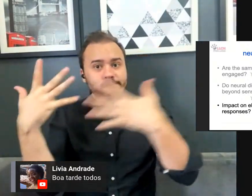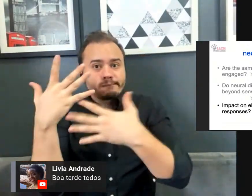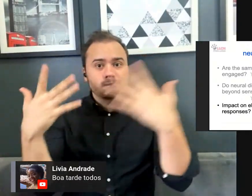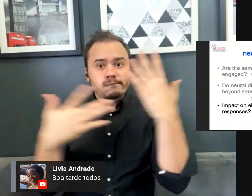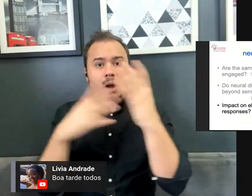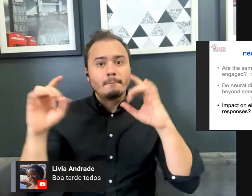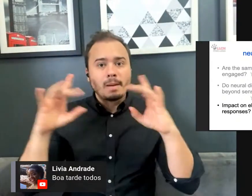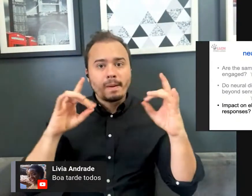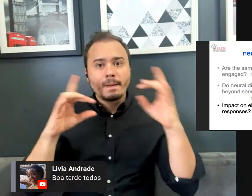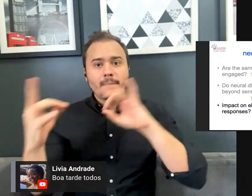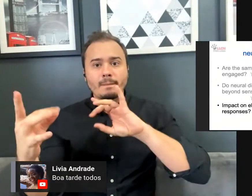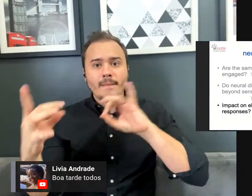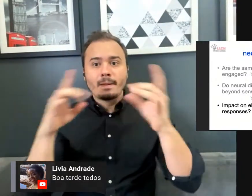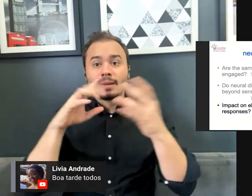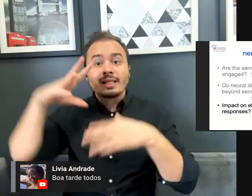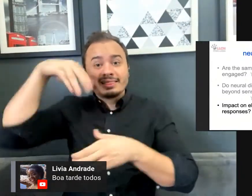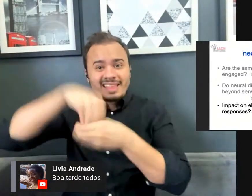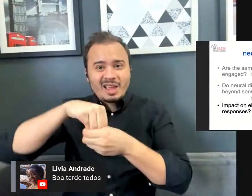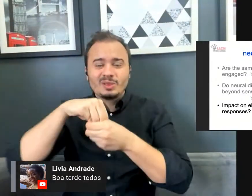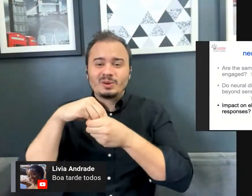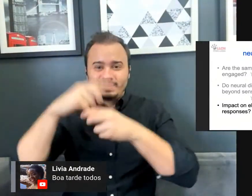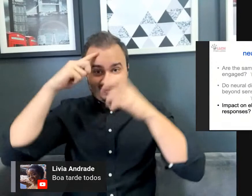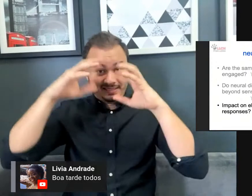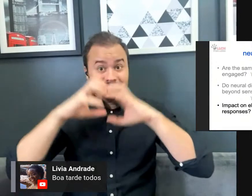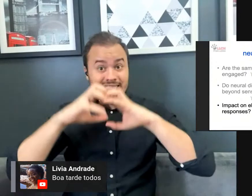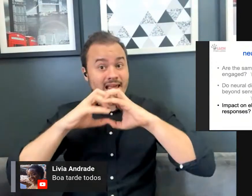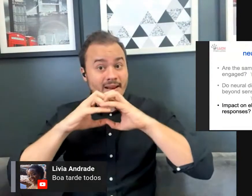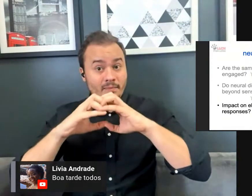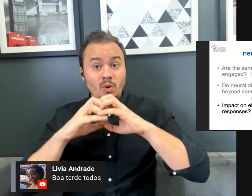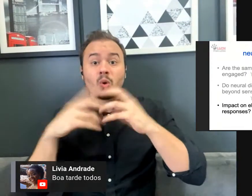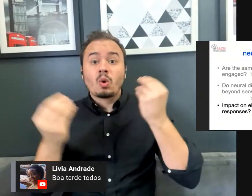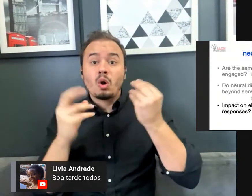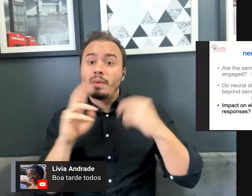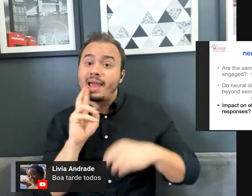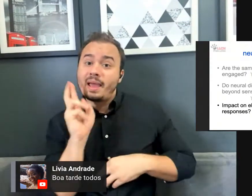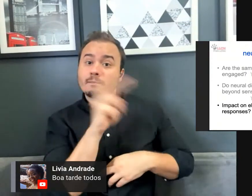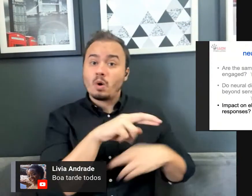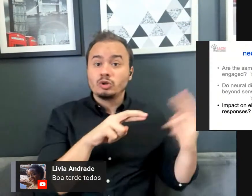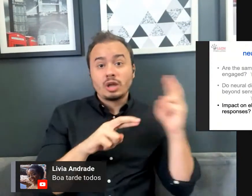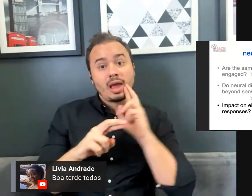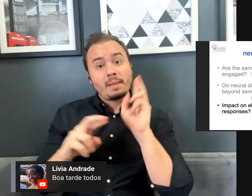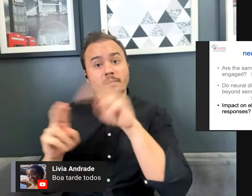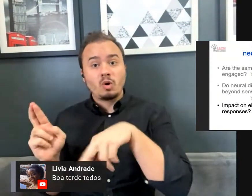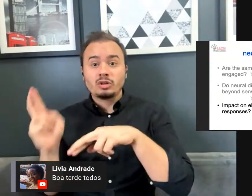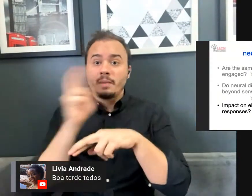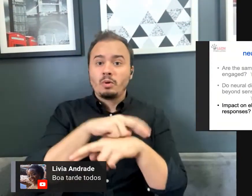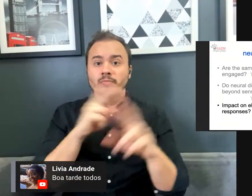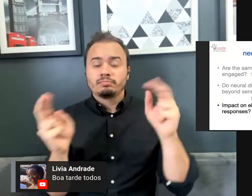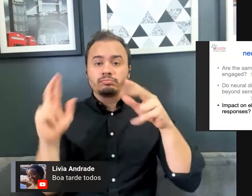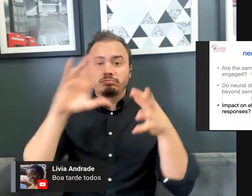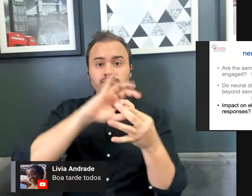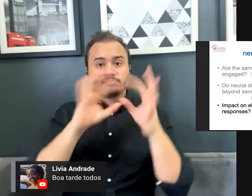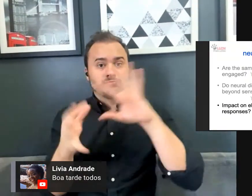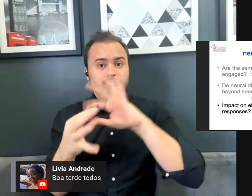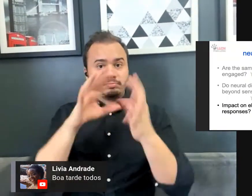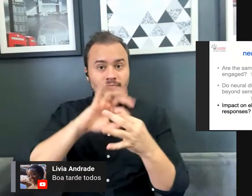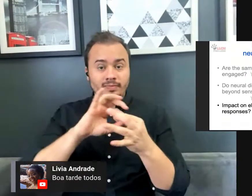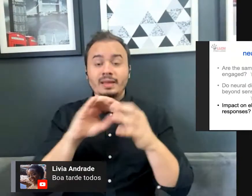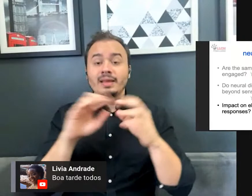possible differences in the brain response to signs and to words when we look at the